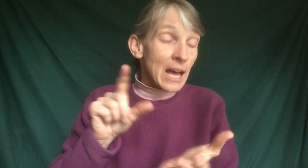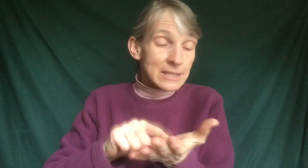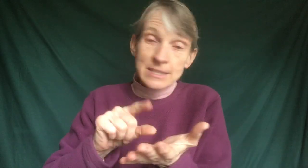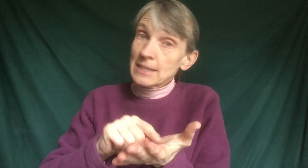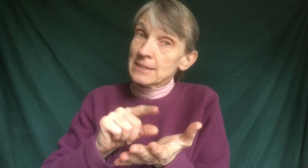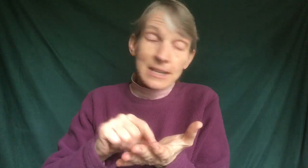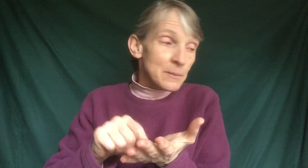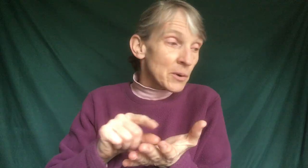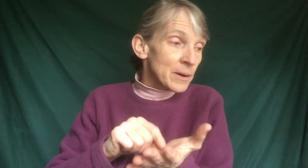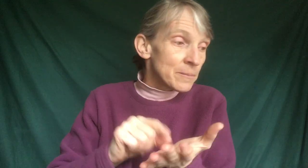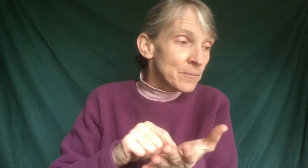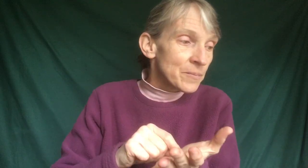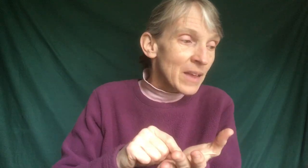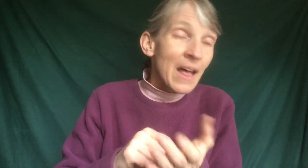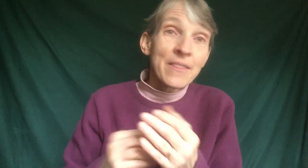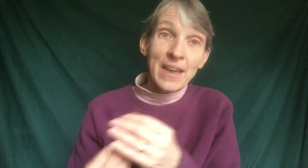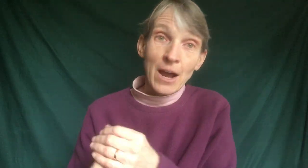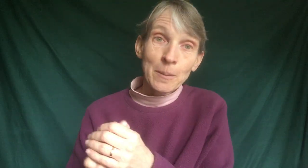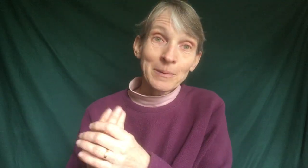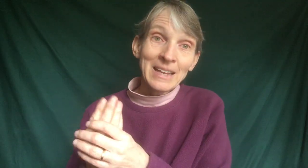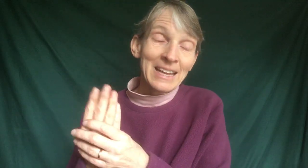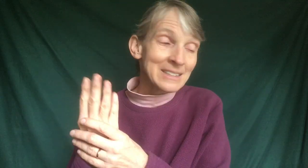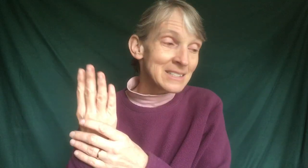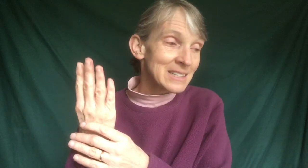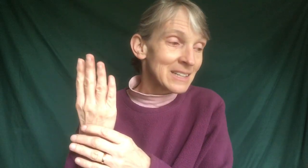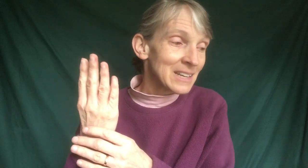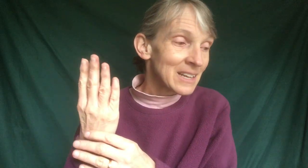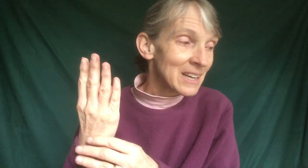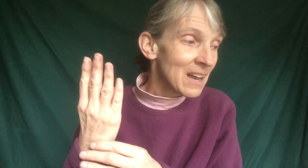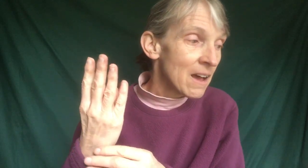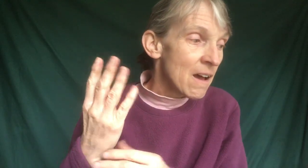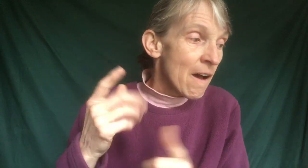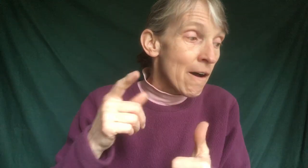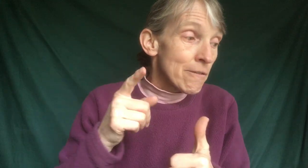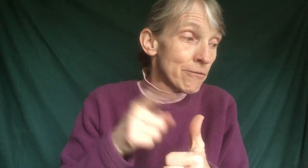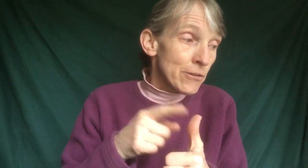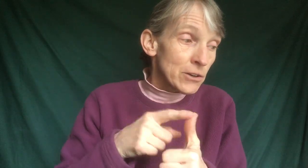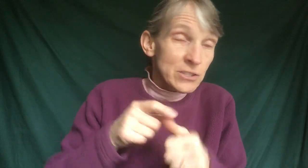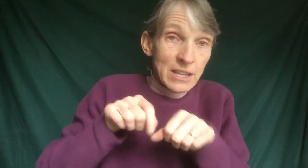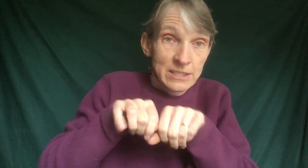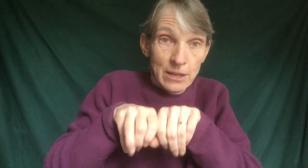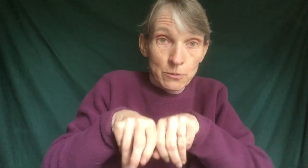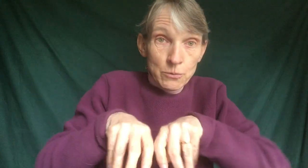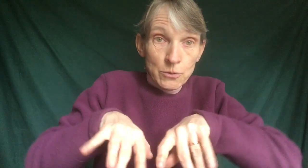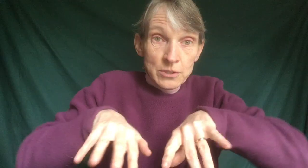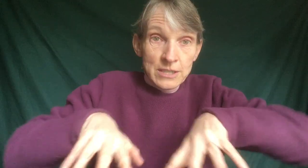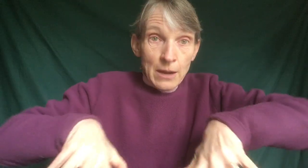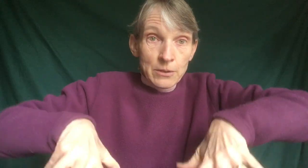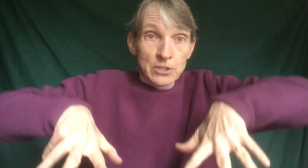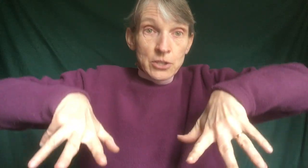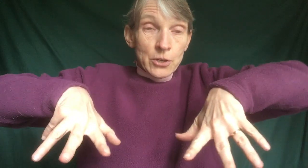not seeds anymore. They are plants. First, they send roots down into the